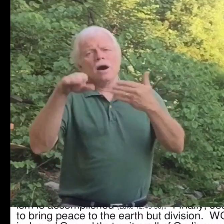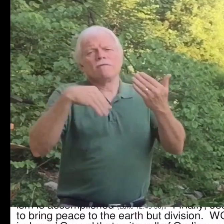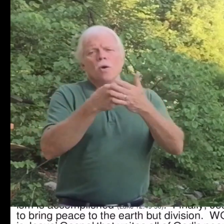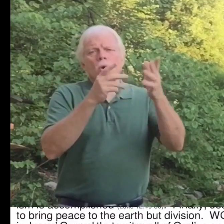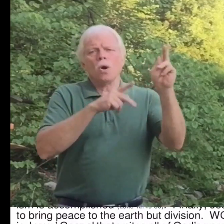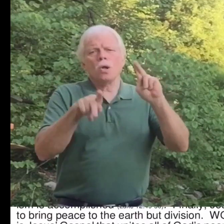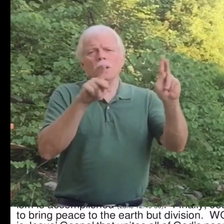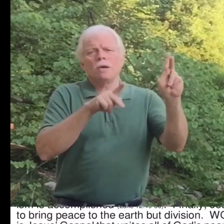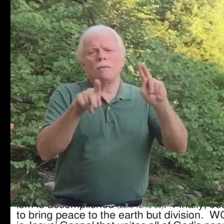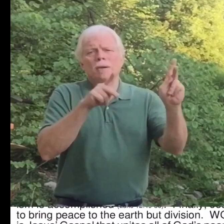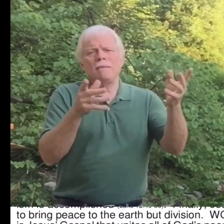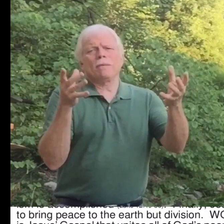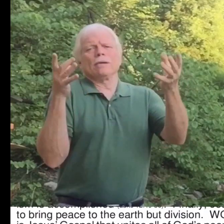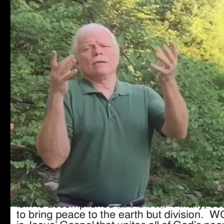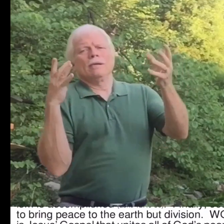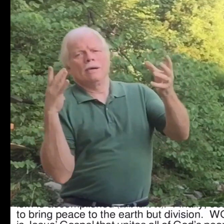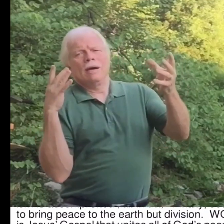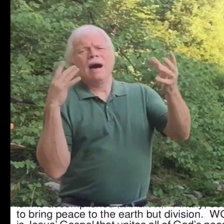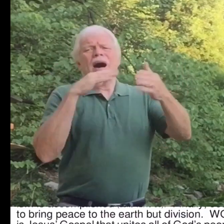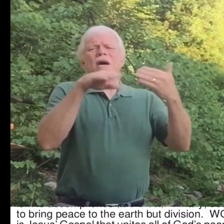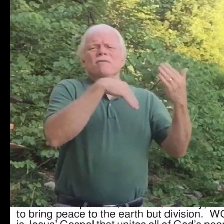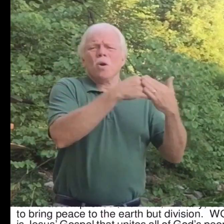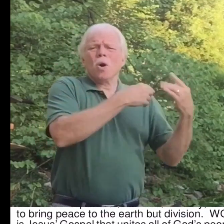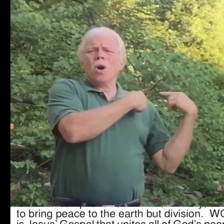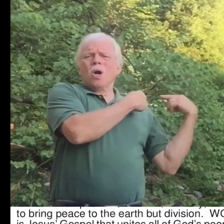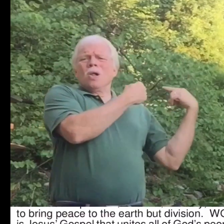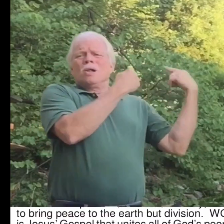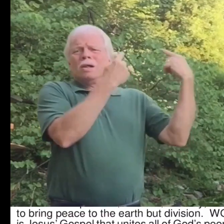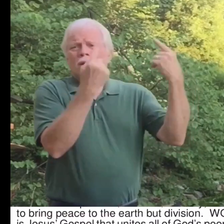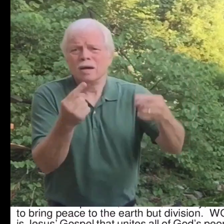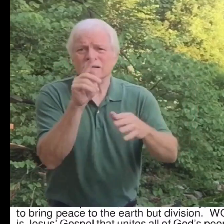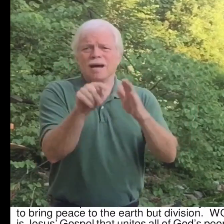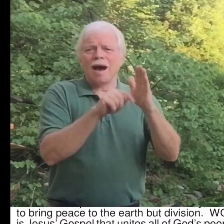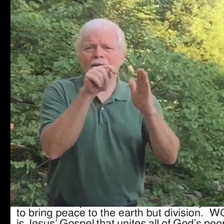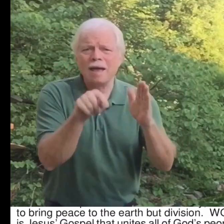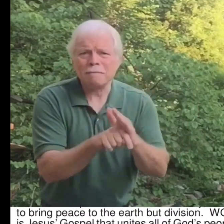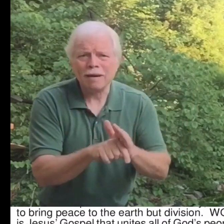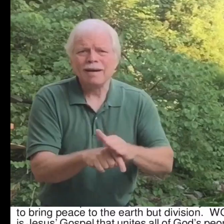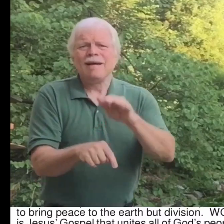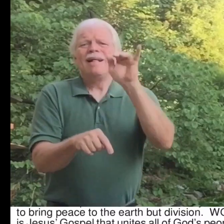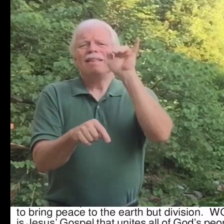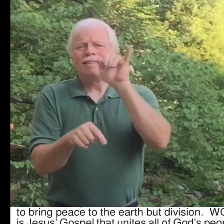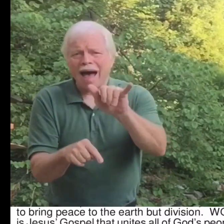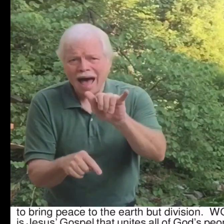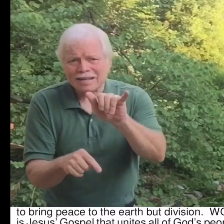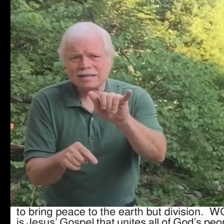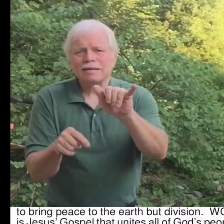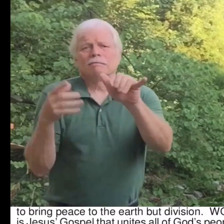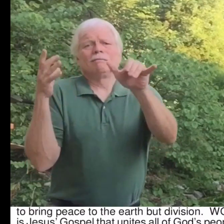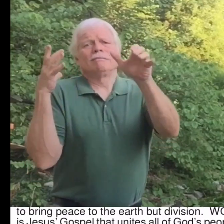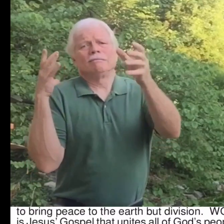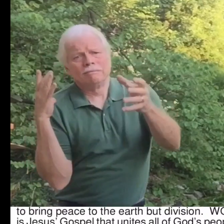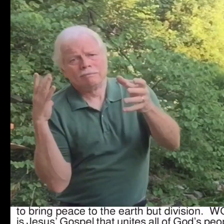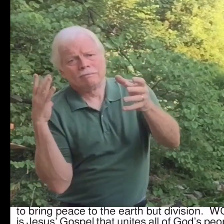of all people, of all time. That